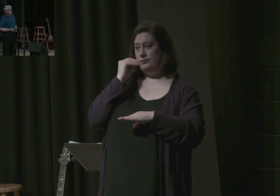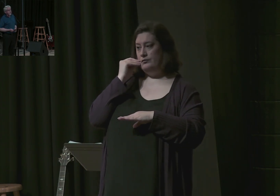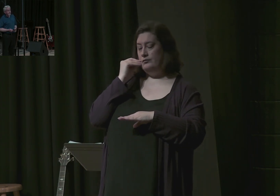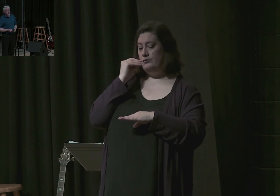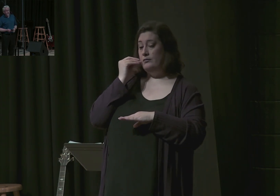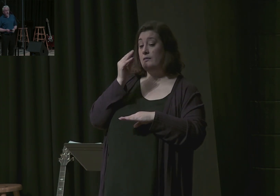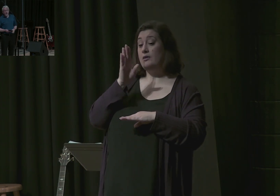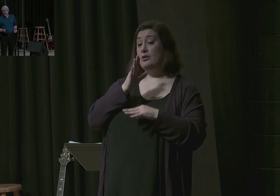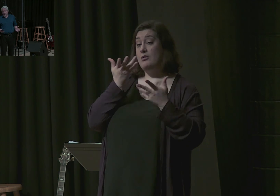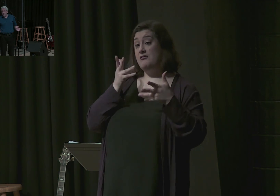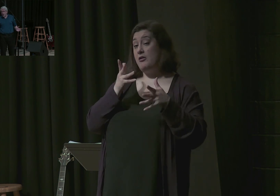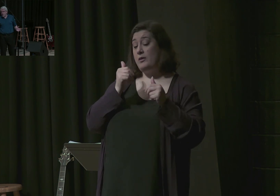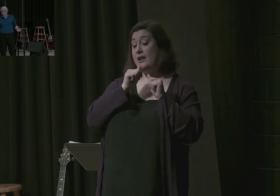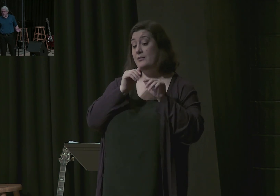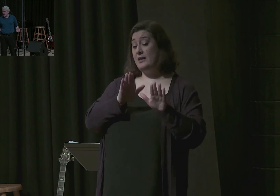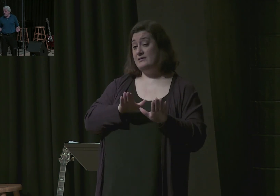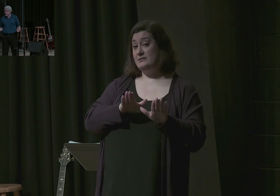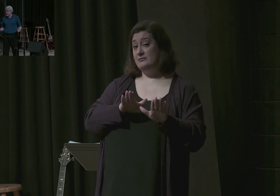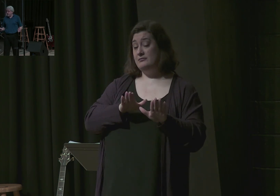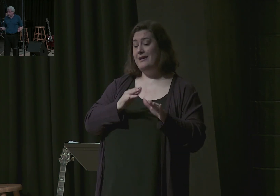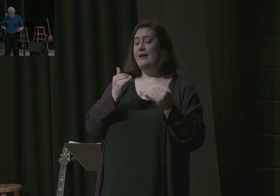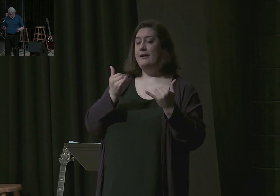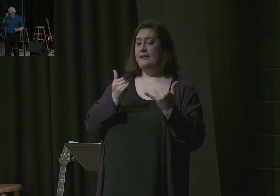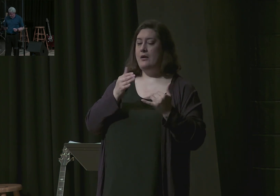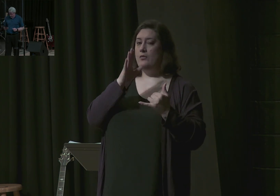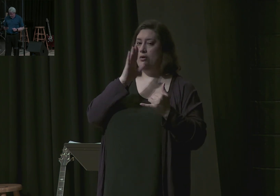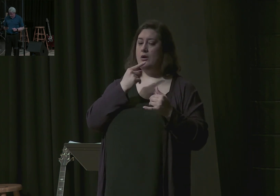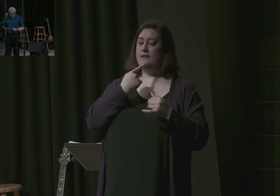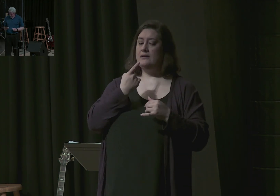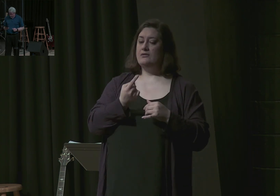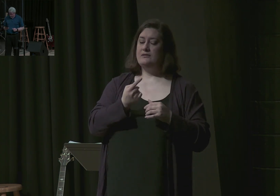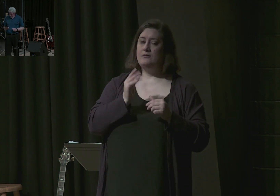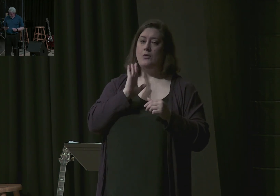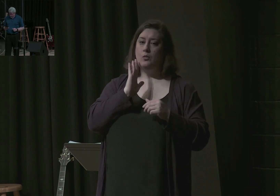blessed him, and now God promises to be with him.